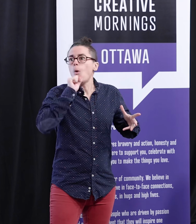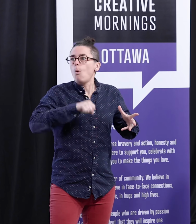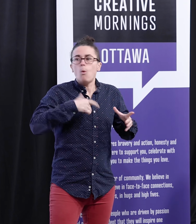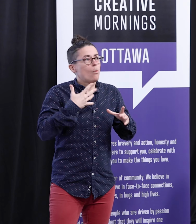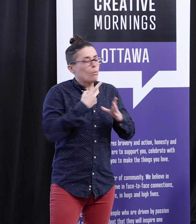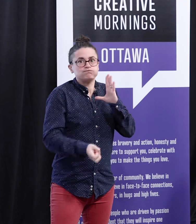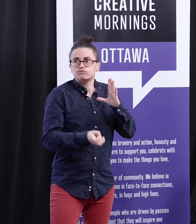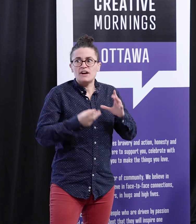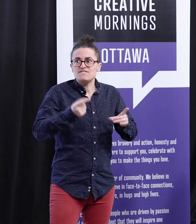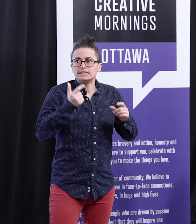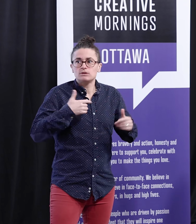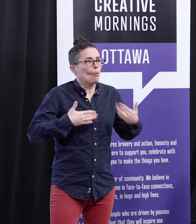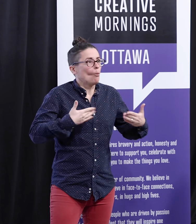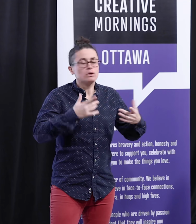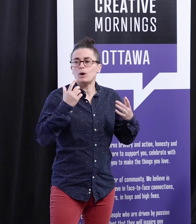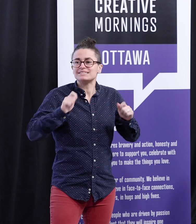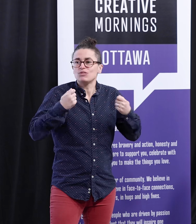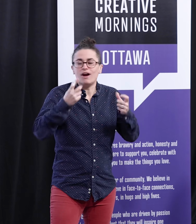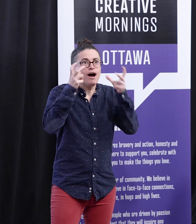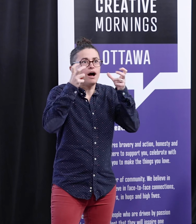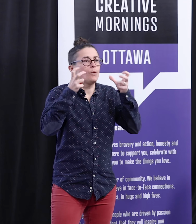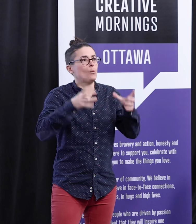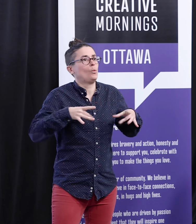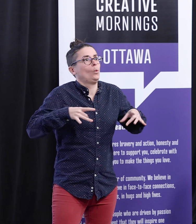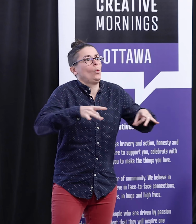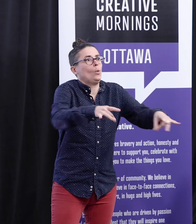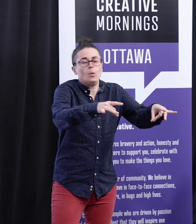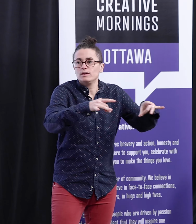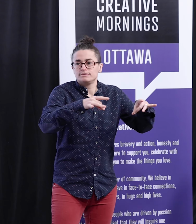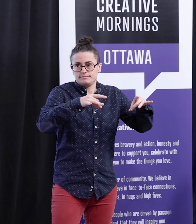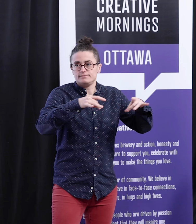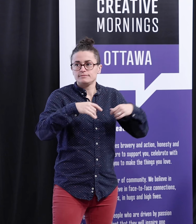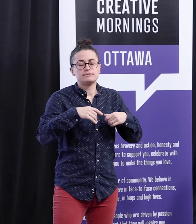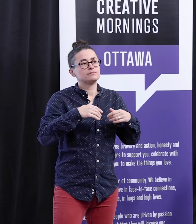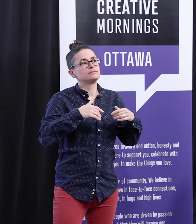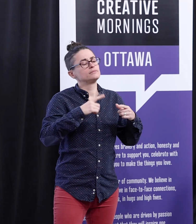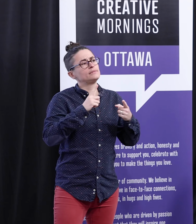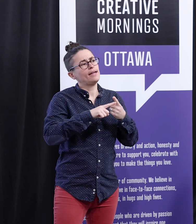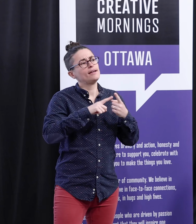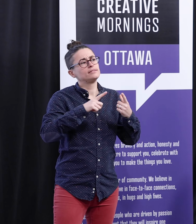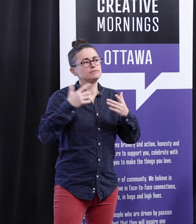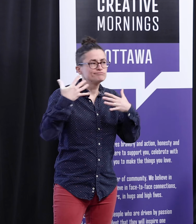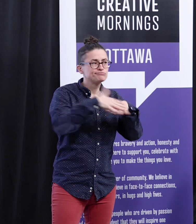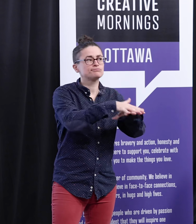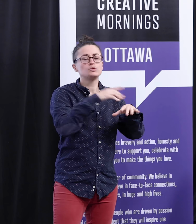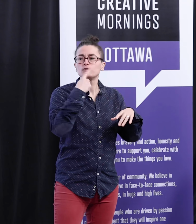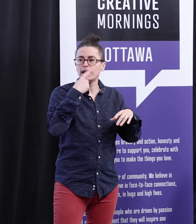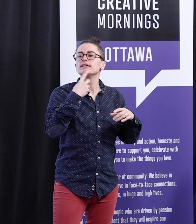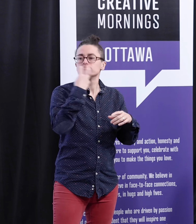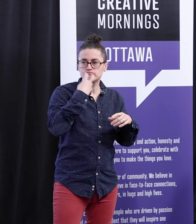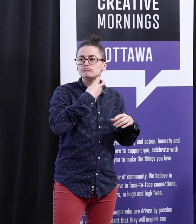the LSF, Langue des Signes de la France, that I was exposed to. And as soon as I saw that, oh, I picked it up